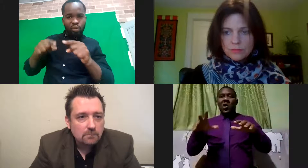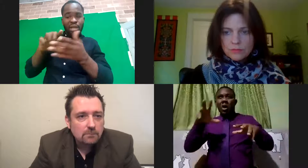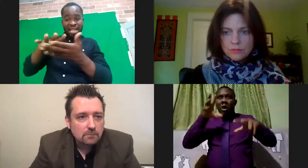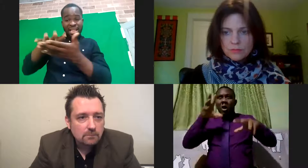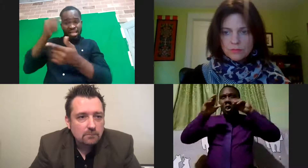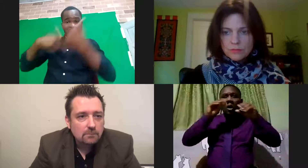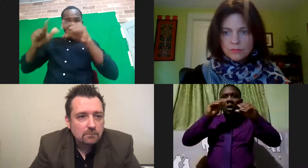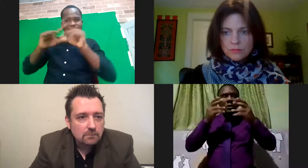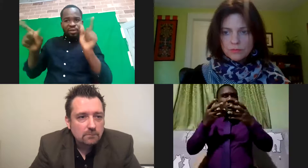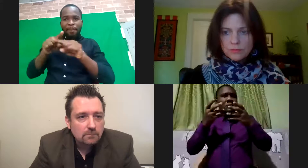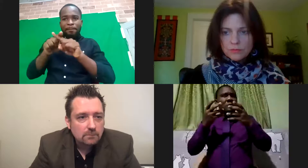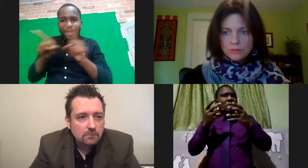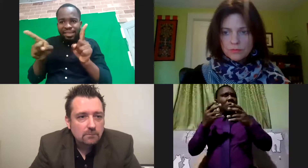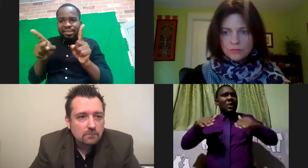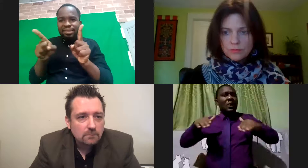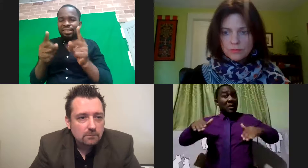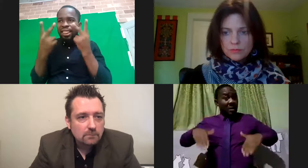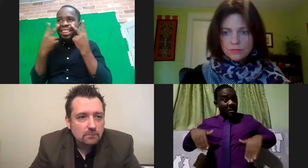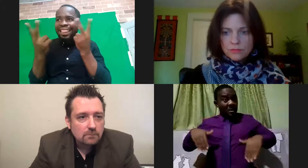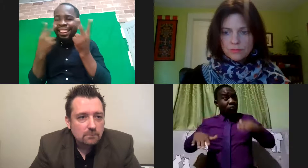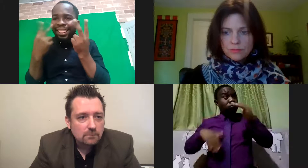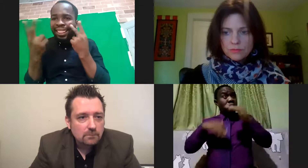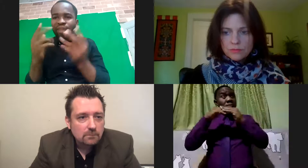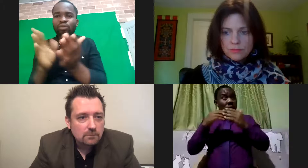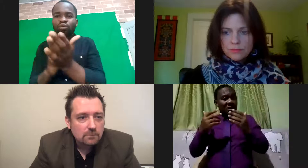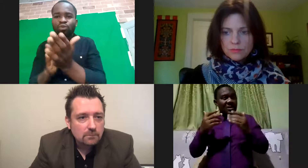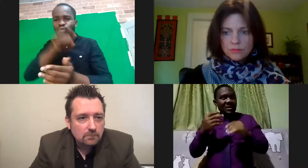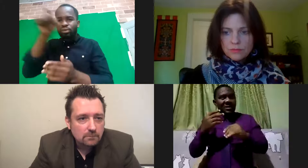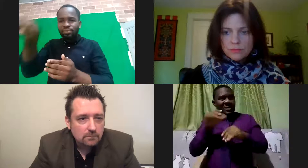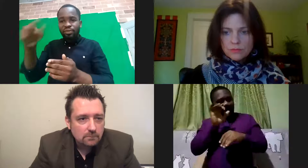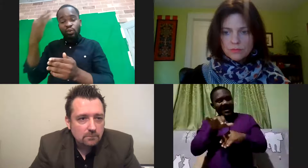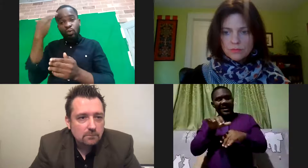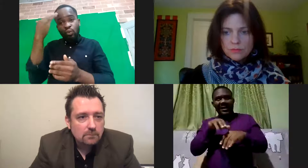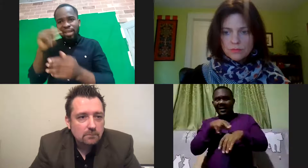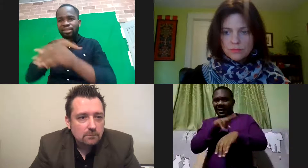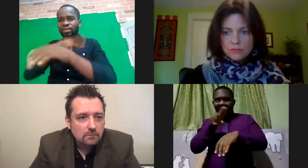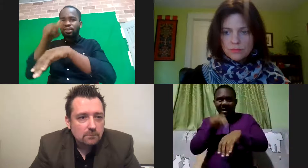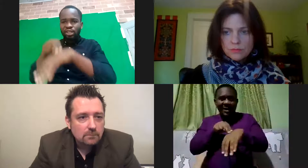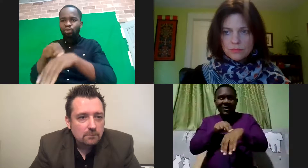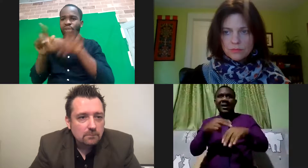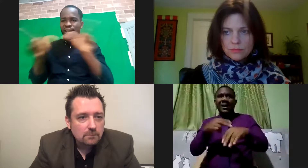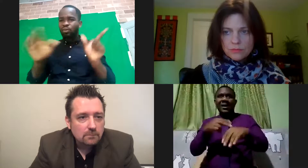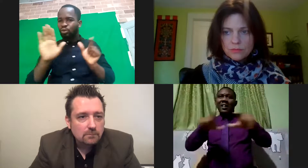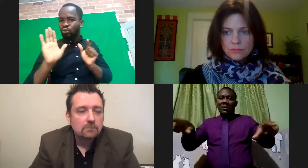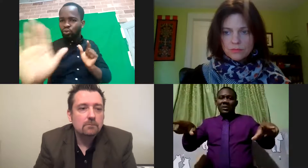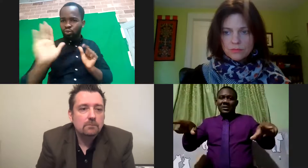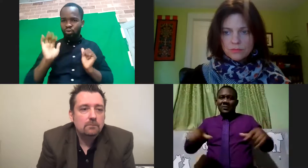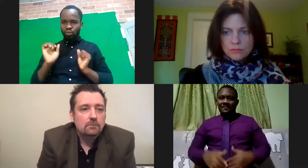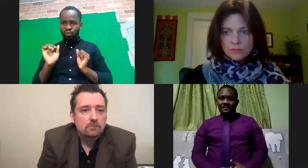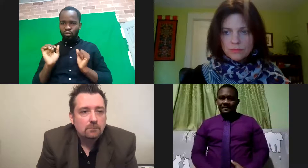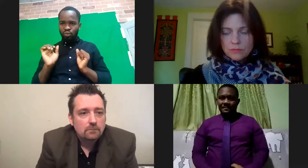they learn and catch up because that is their natural language. Sign language is their natural language.